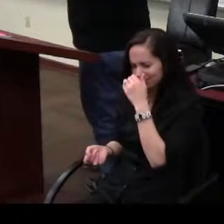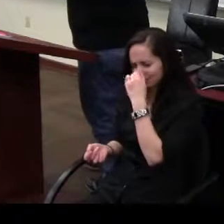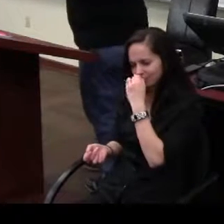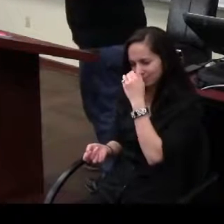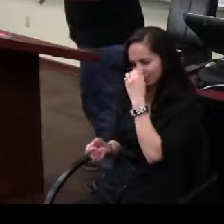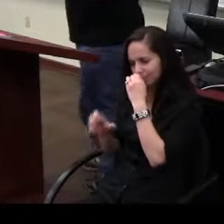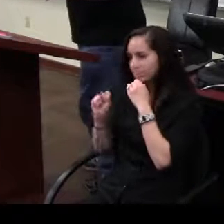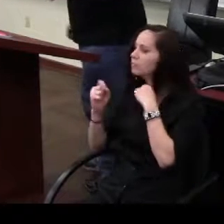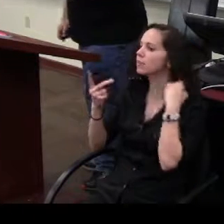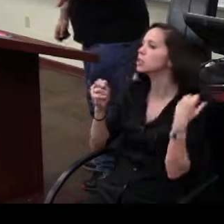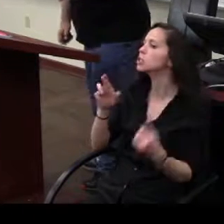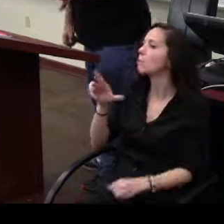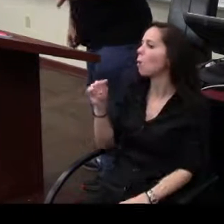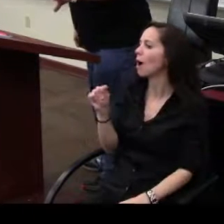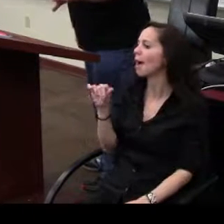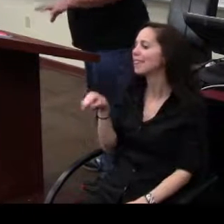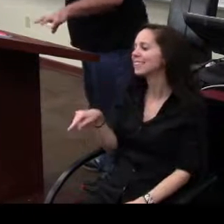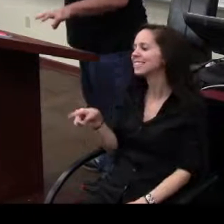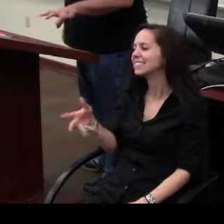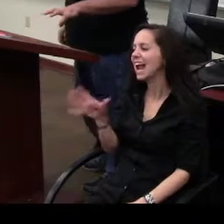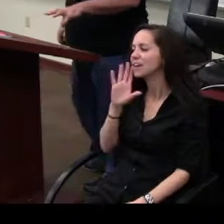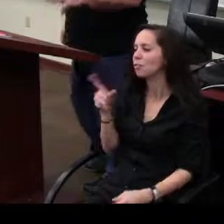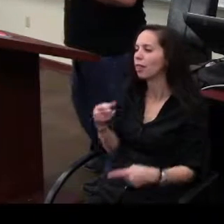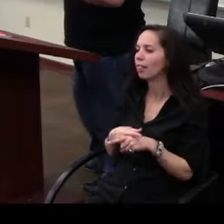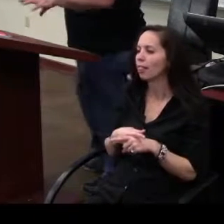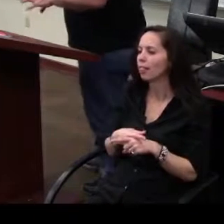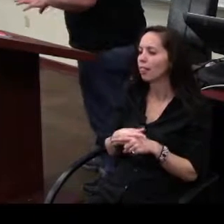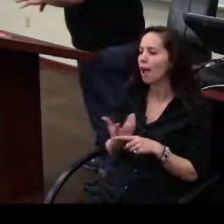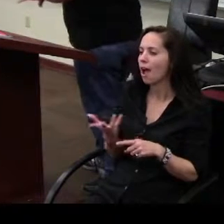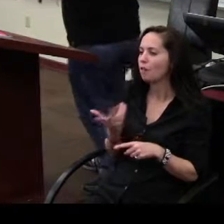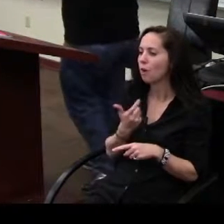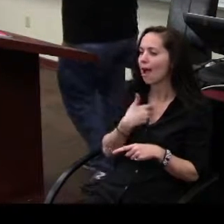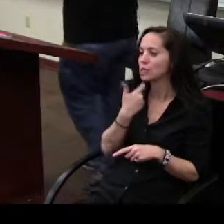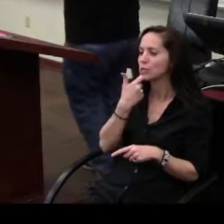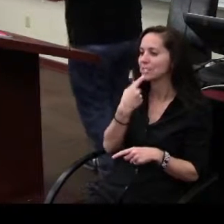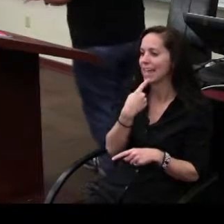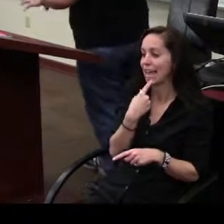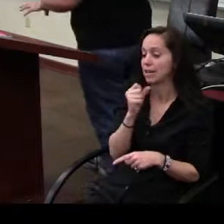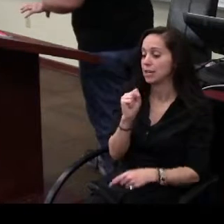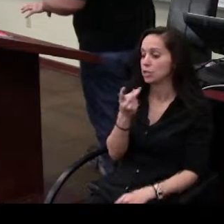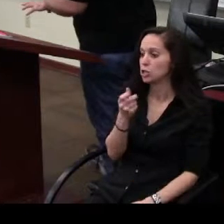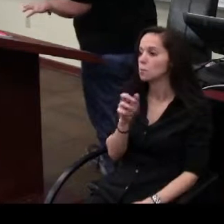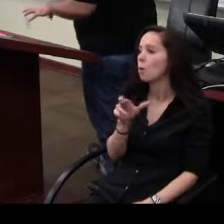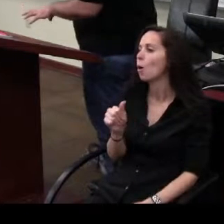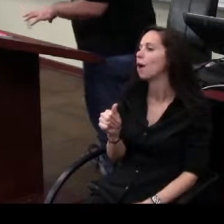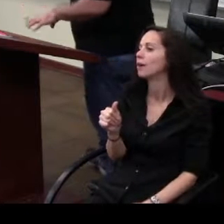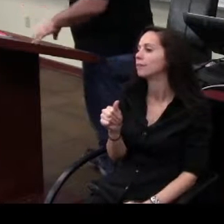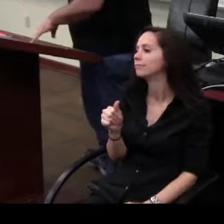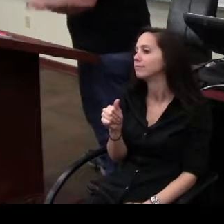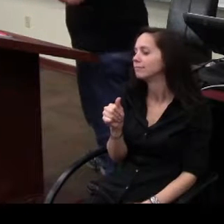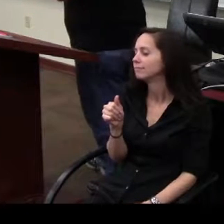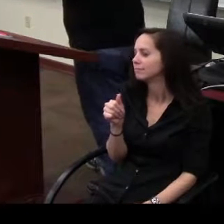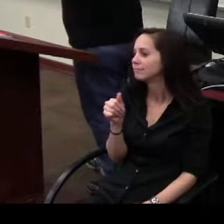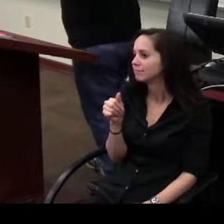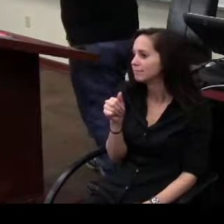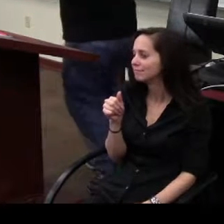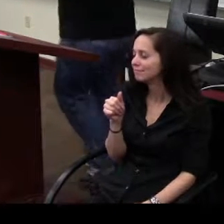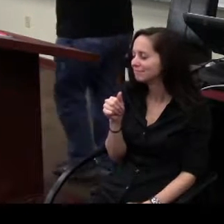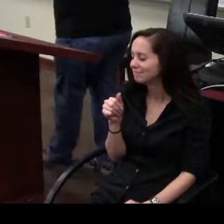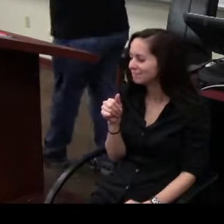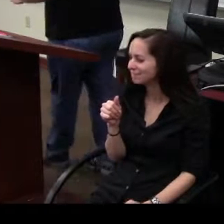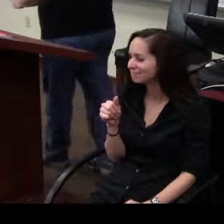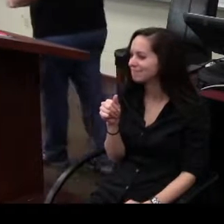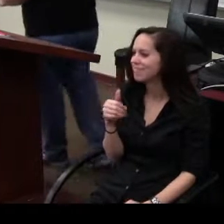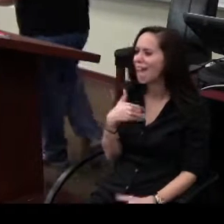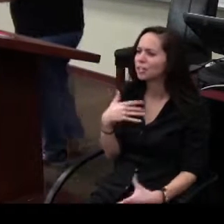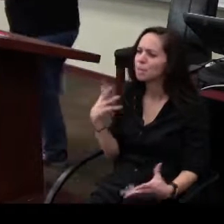Spora. Now, this is going to kind of counter what I just said, all right? Because Spora, first of all, has this beautiful UI, right? There are a